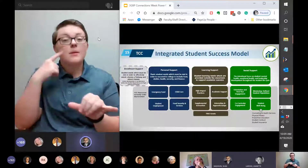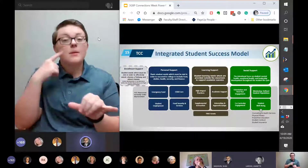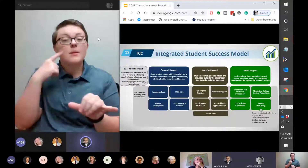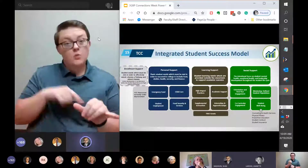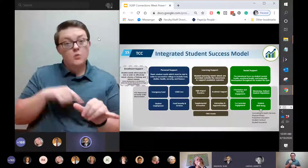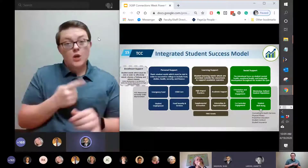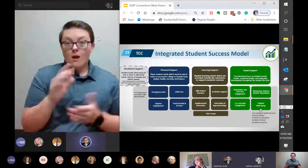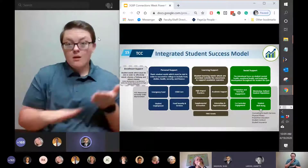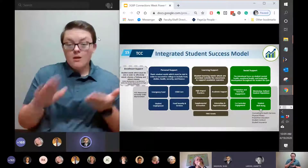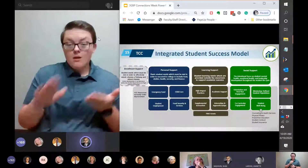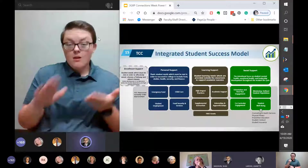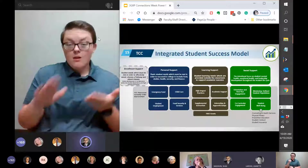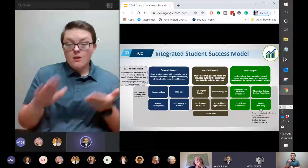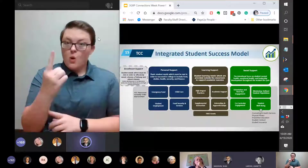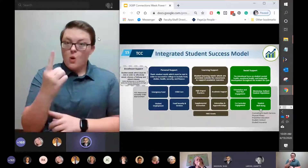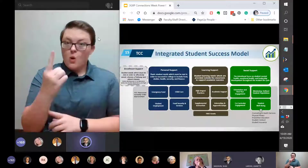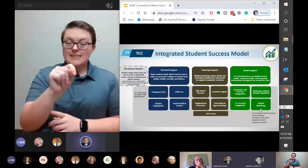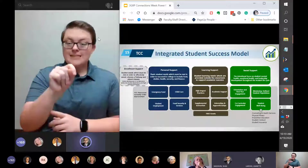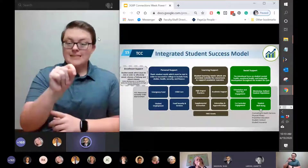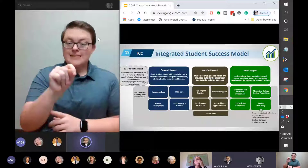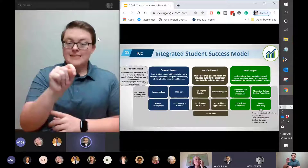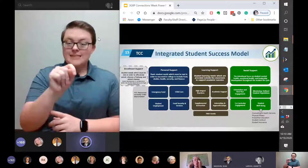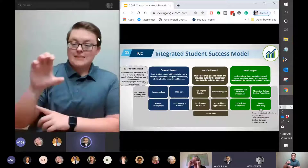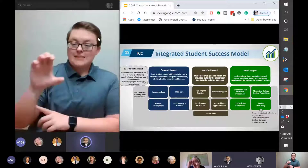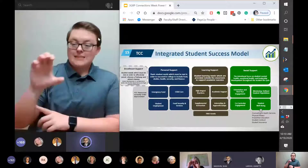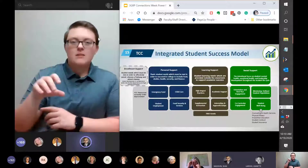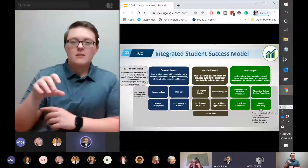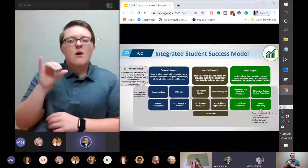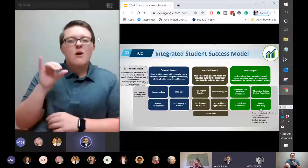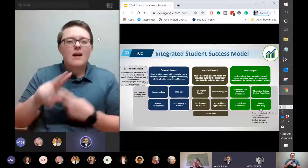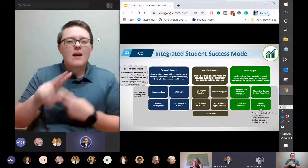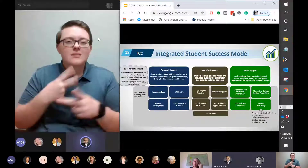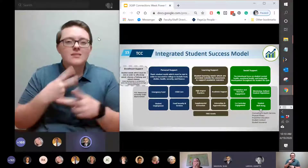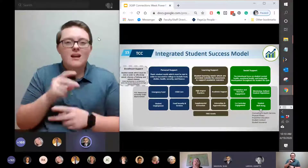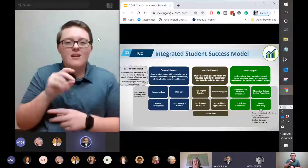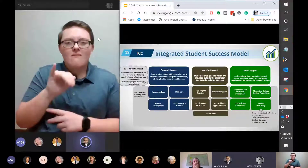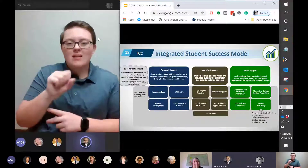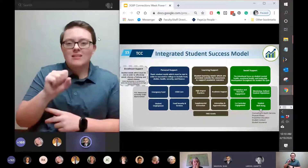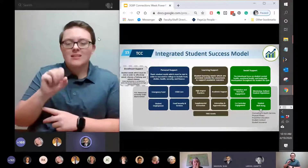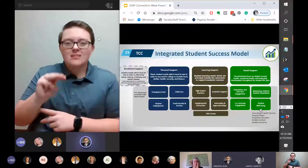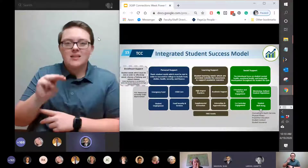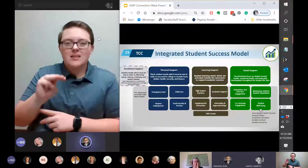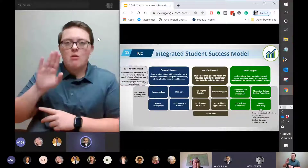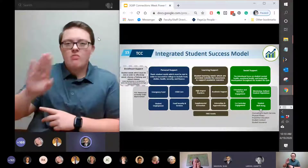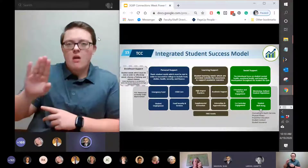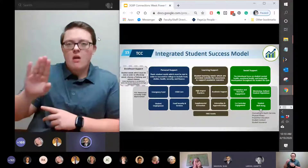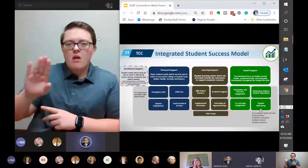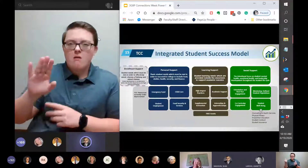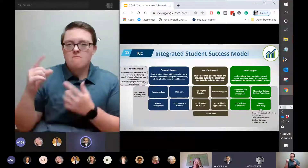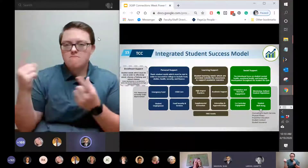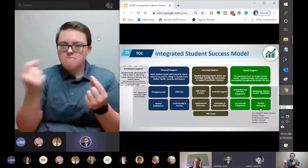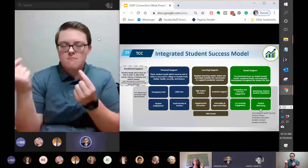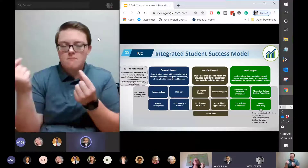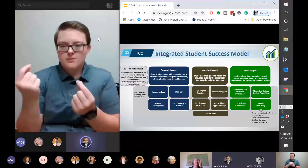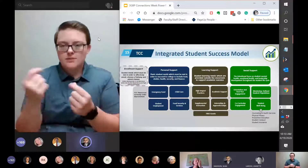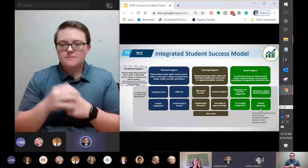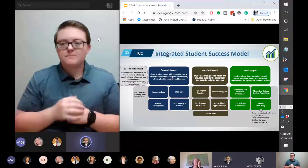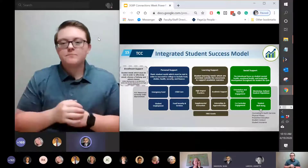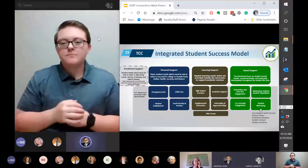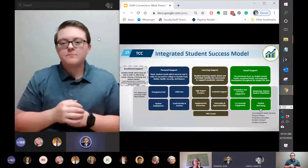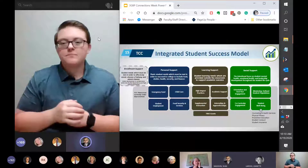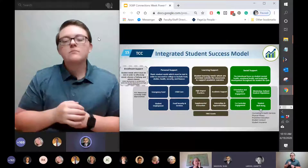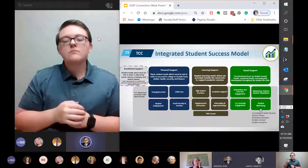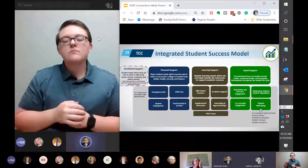they're thinking about and thinking through. For ease of understanding and use, they've sorted resources